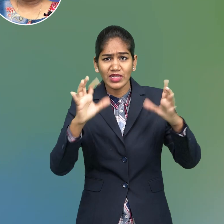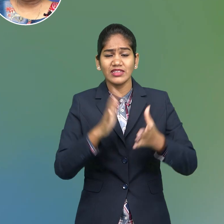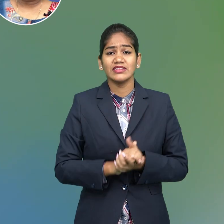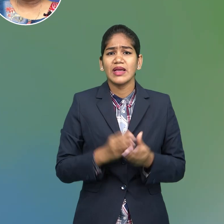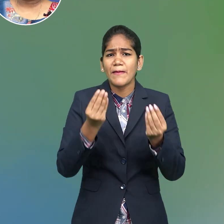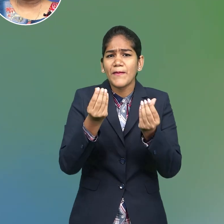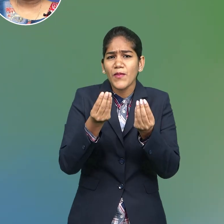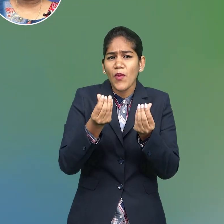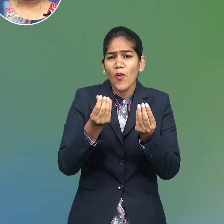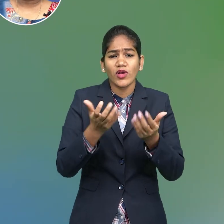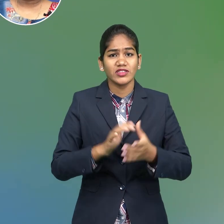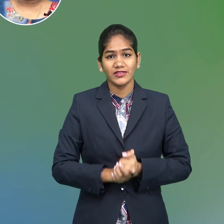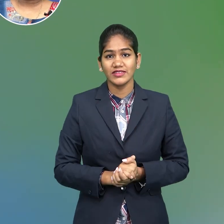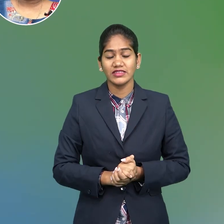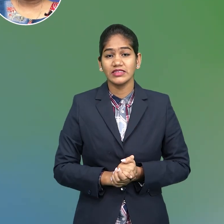moisture,